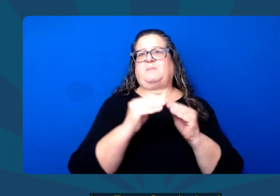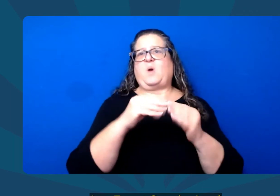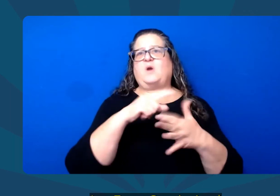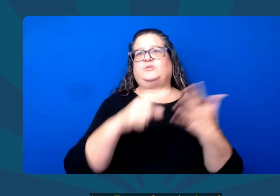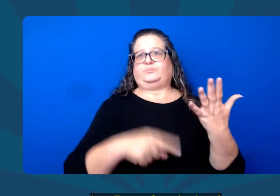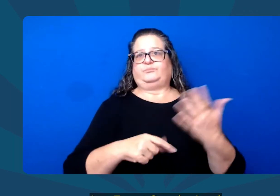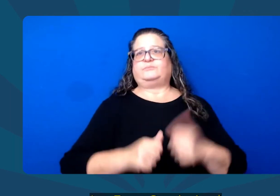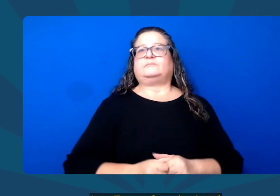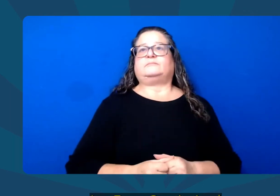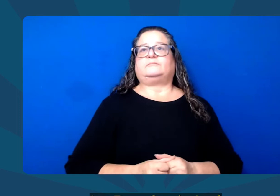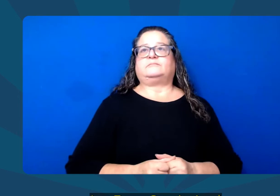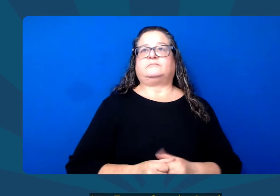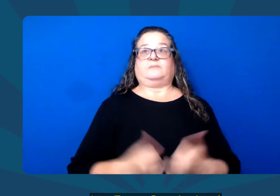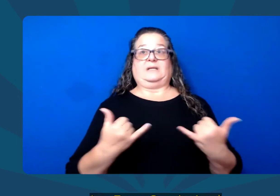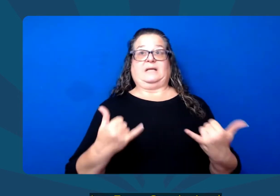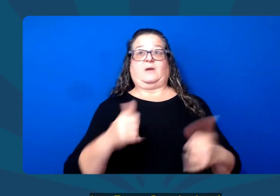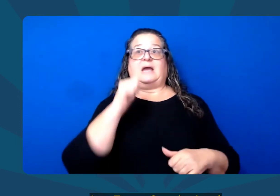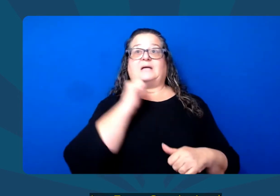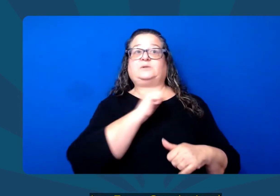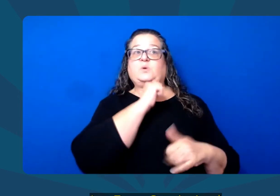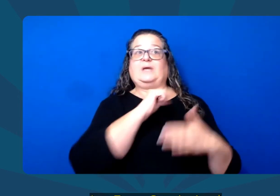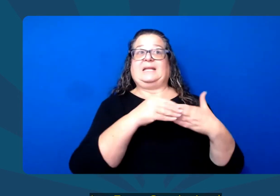constitutional liberties, and more.